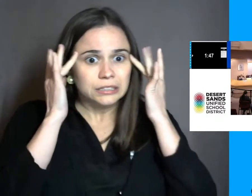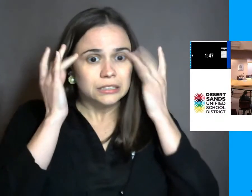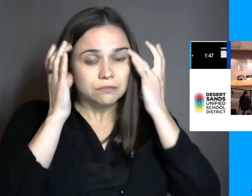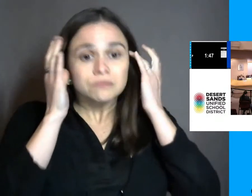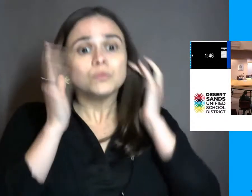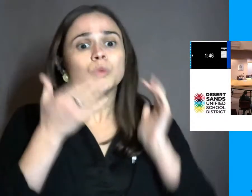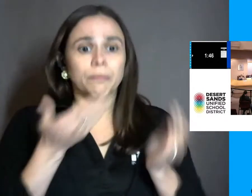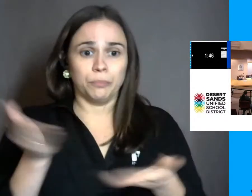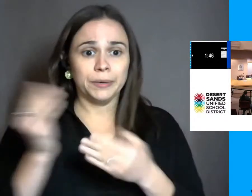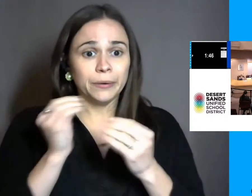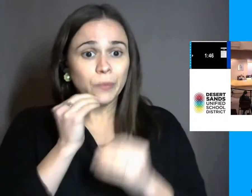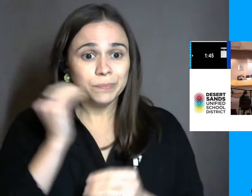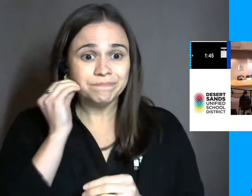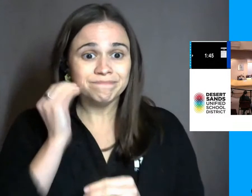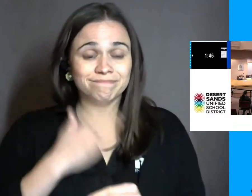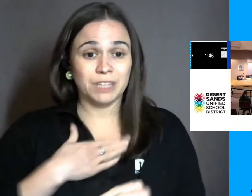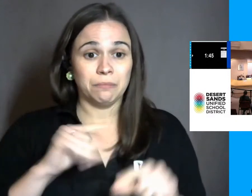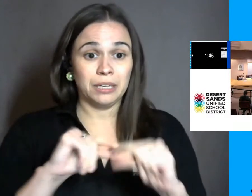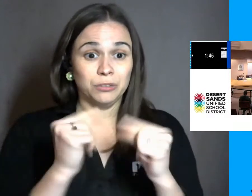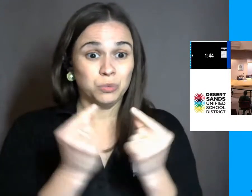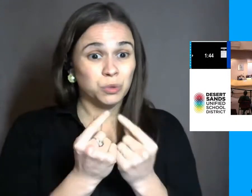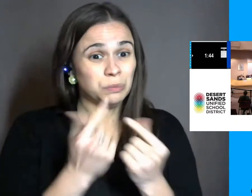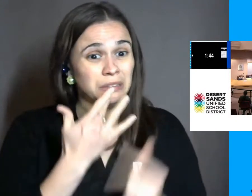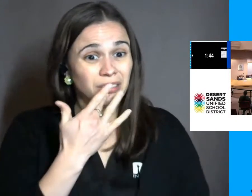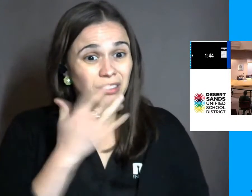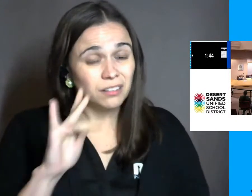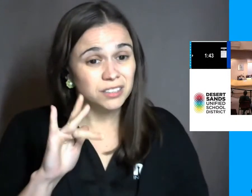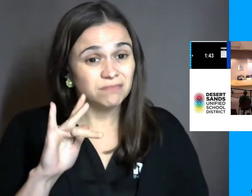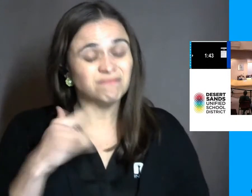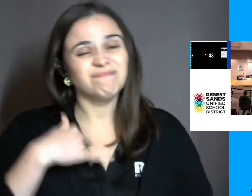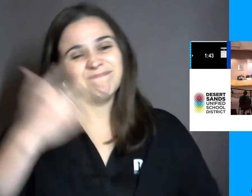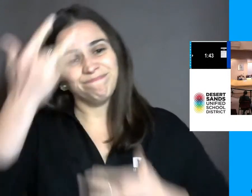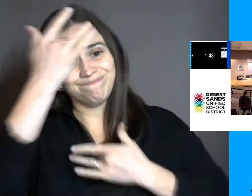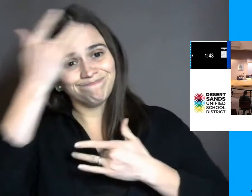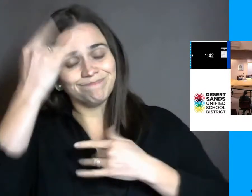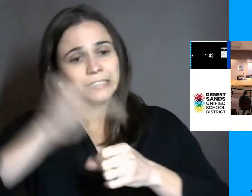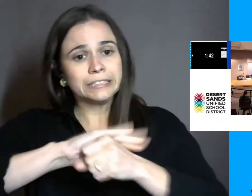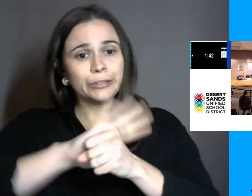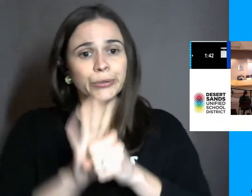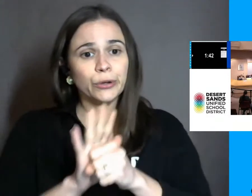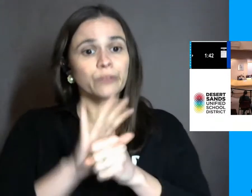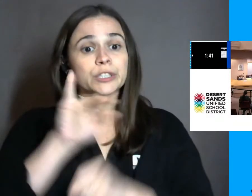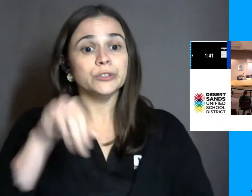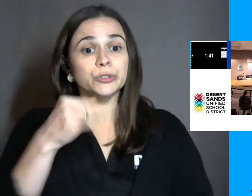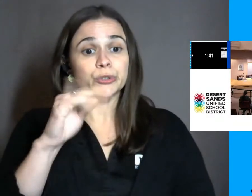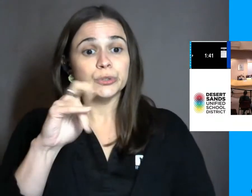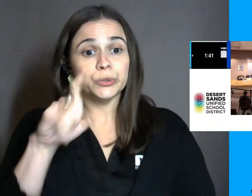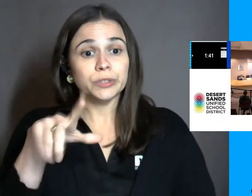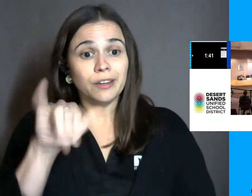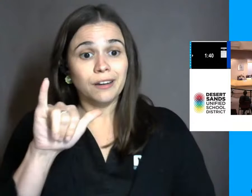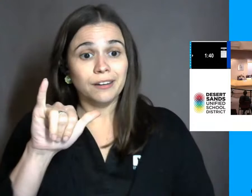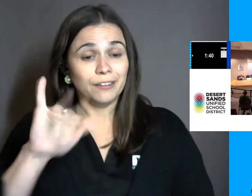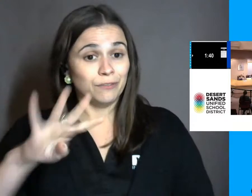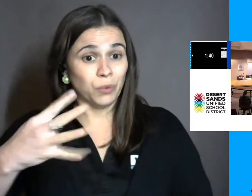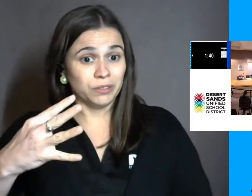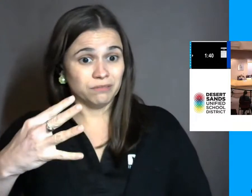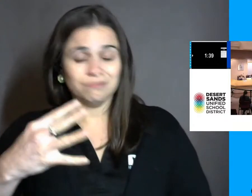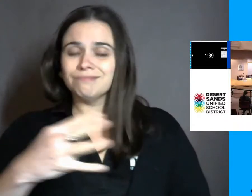lucky. I caught COVID July 4th, not from work, but from a nail